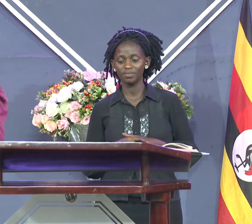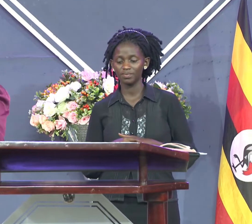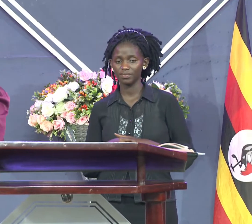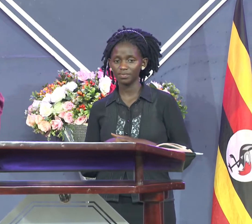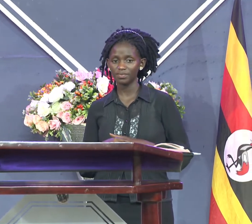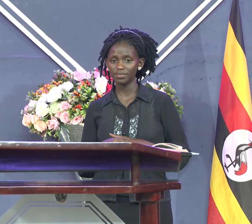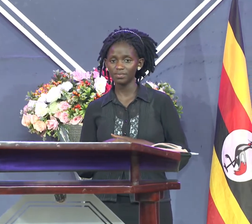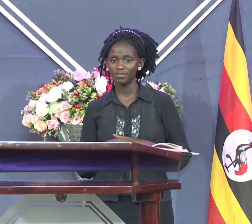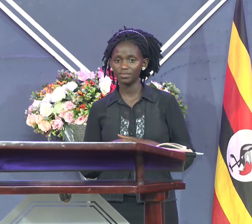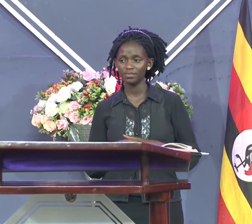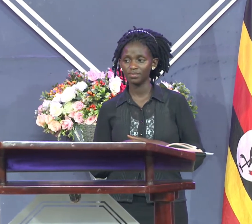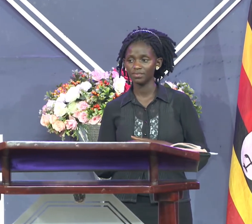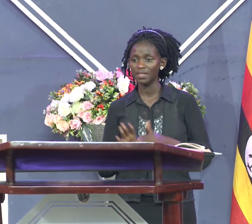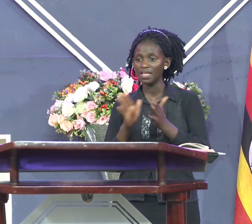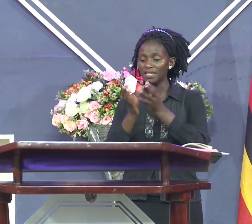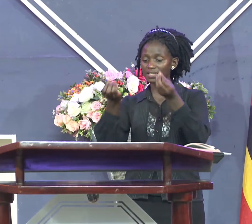Holy Spirit